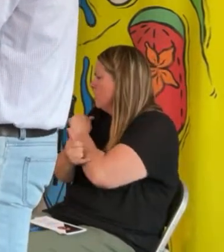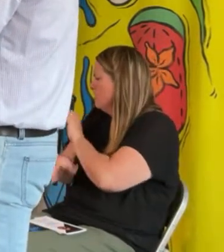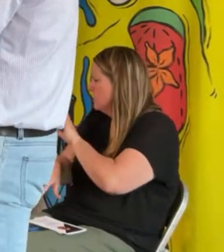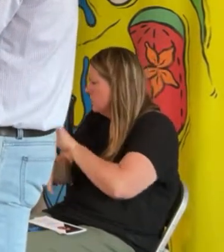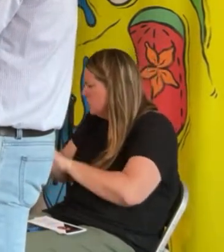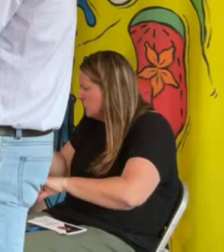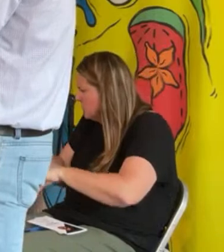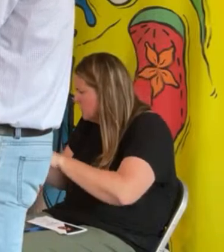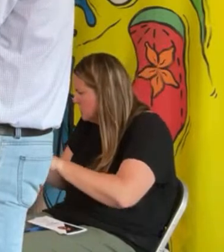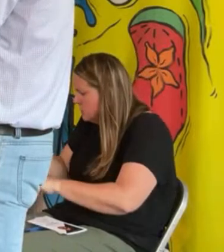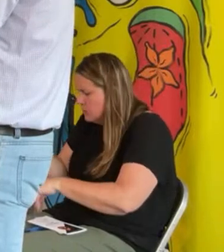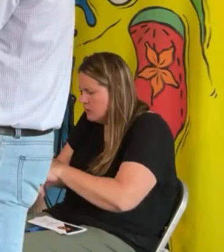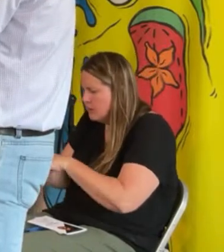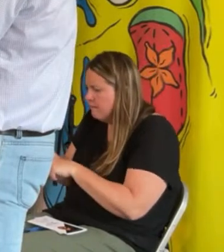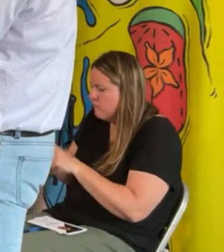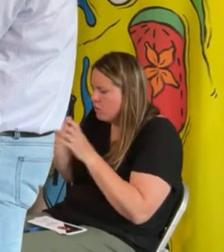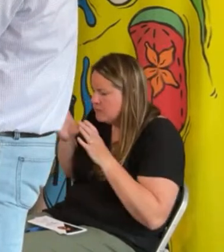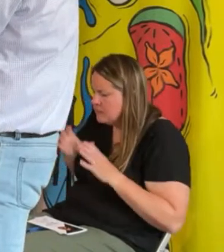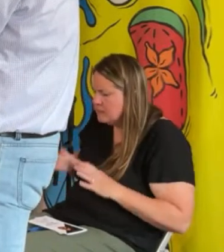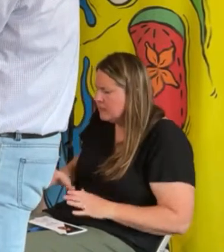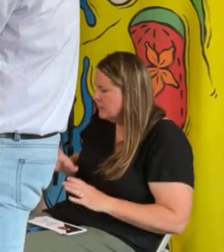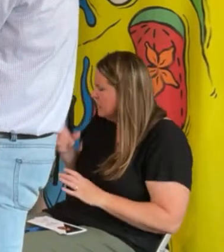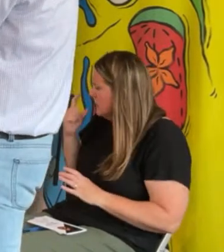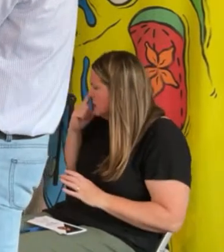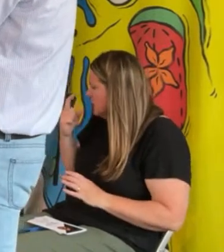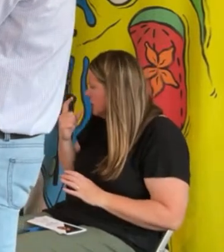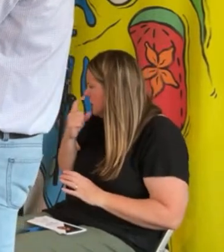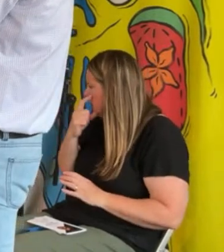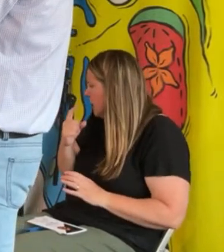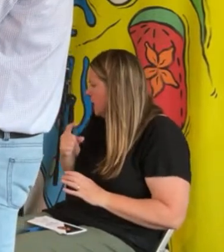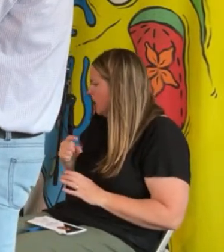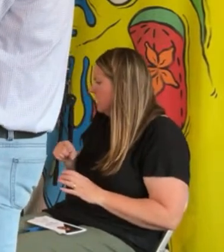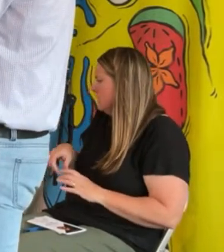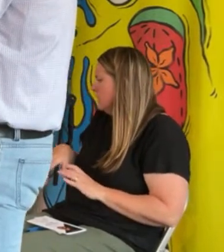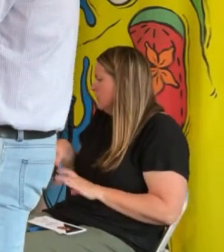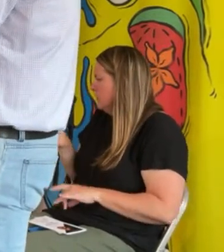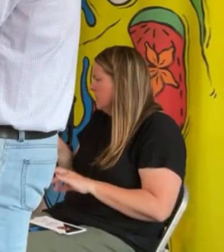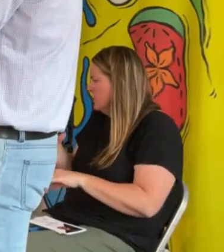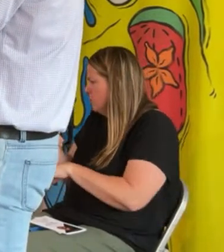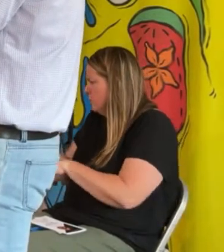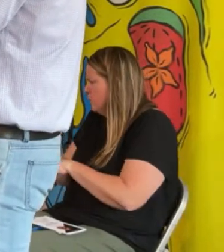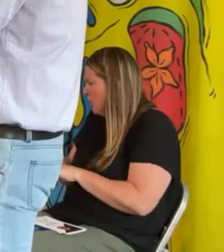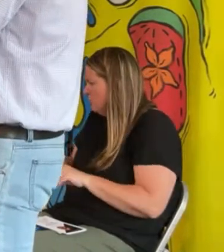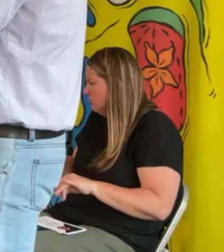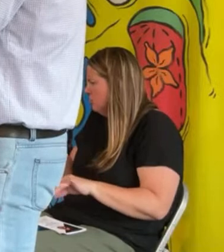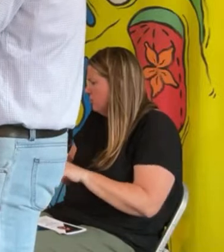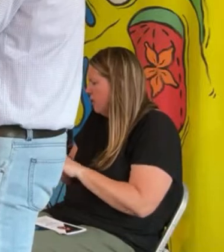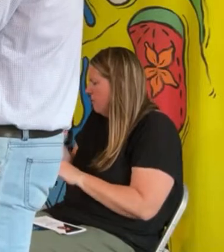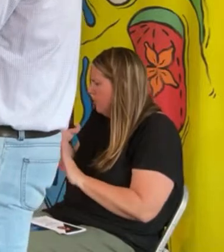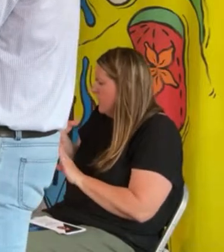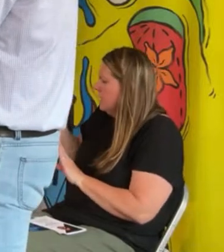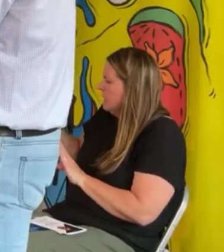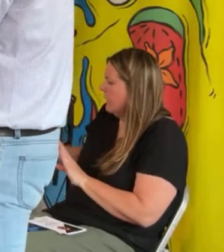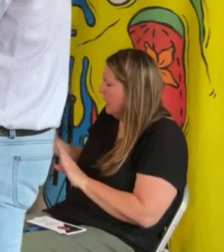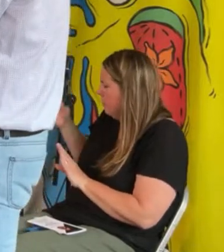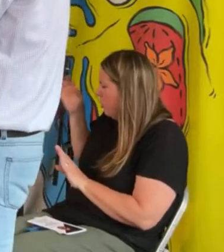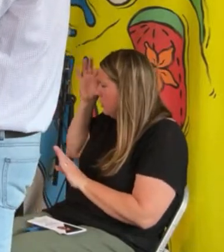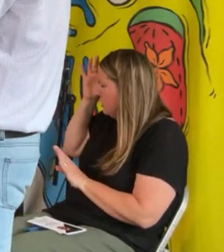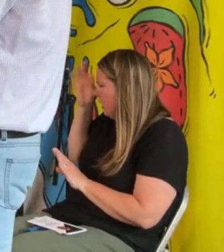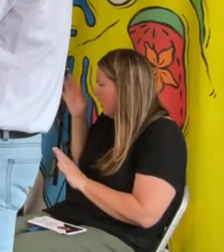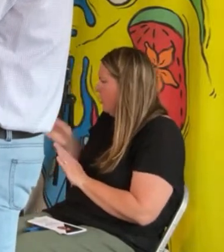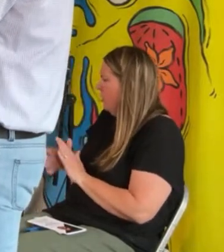big breadcrumbs from each city's insides, big breadcrumbs from my neighbor's